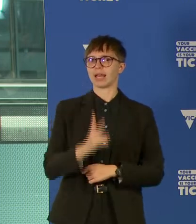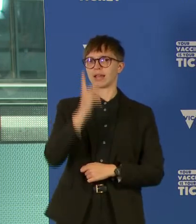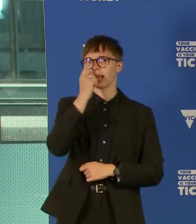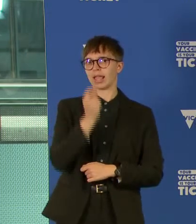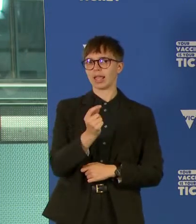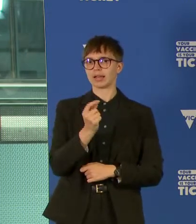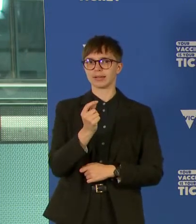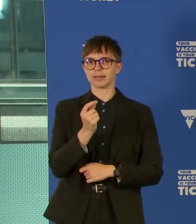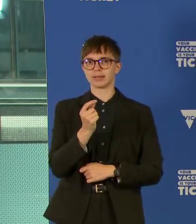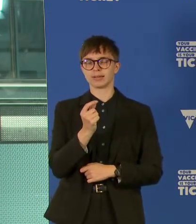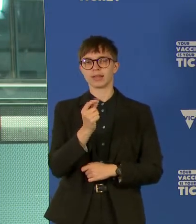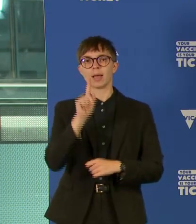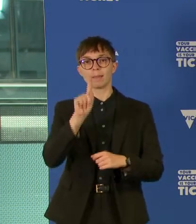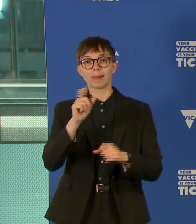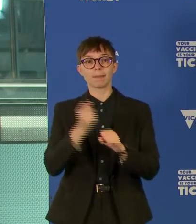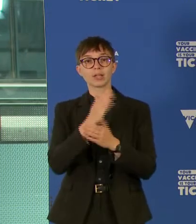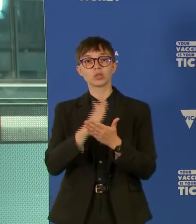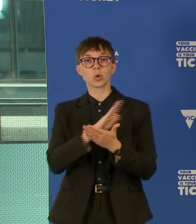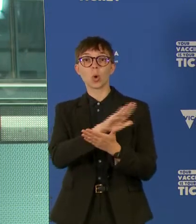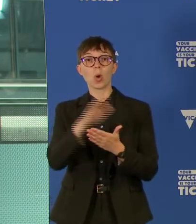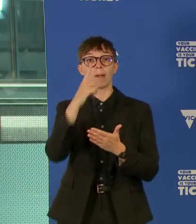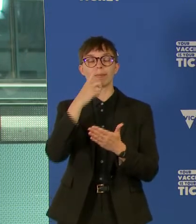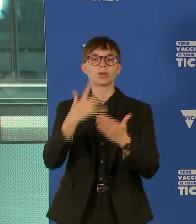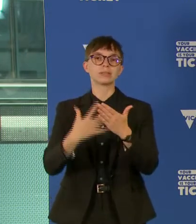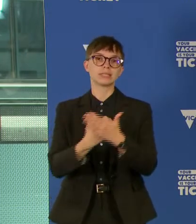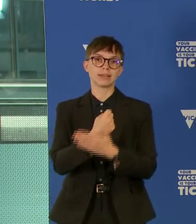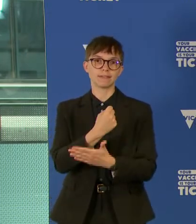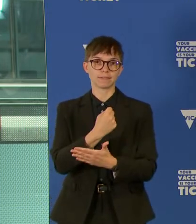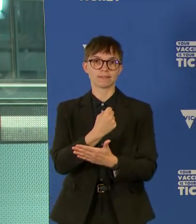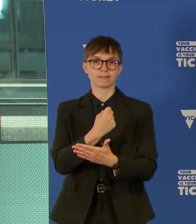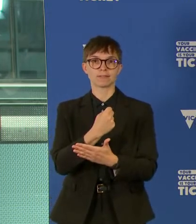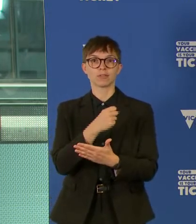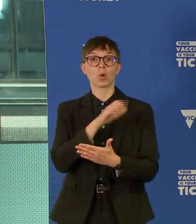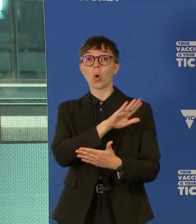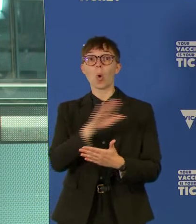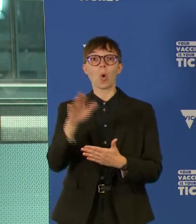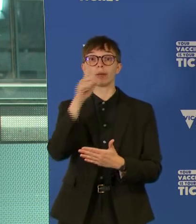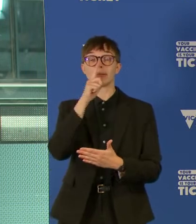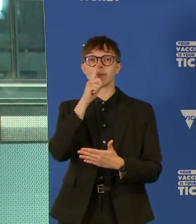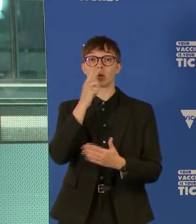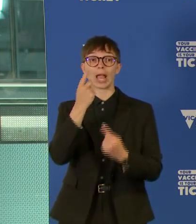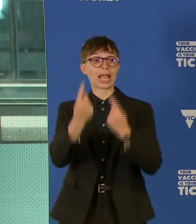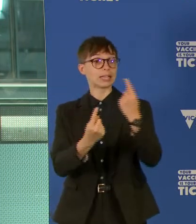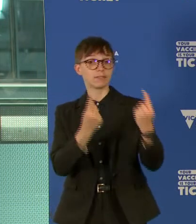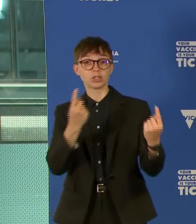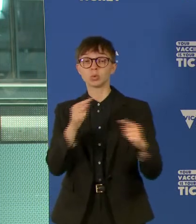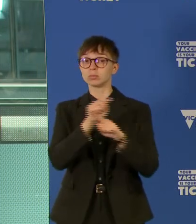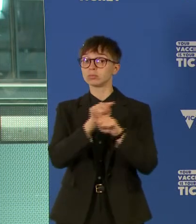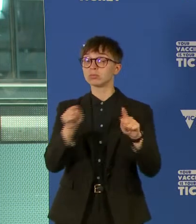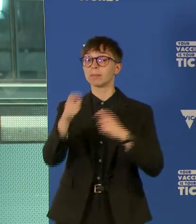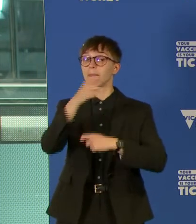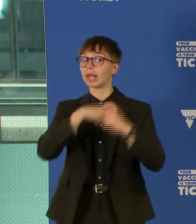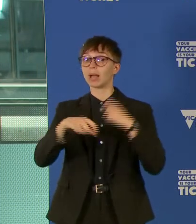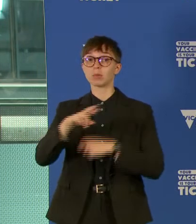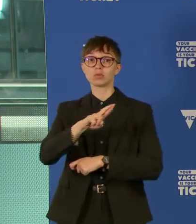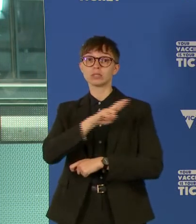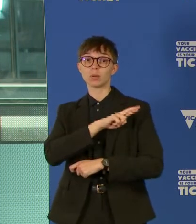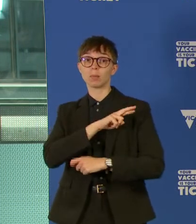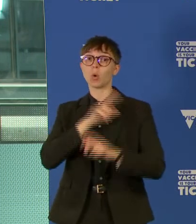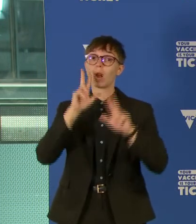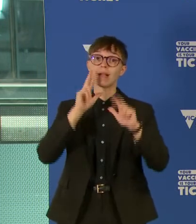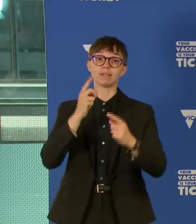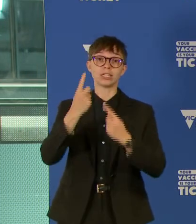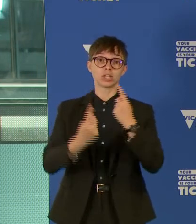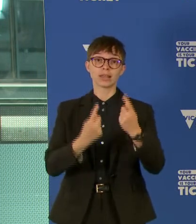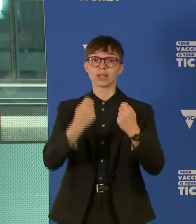and responsibility for living with COVID as much as possible to the industry, workplace and community level.